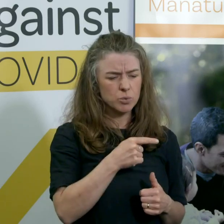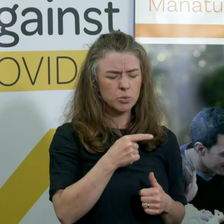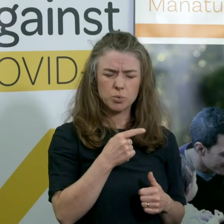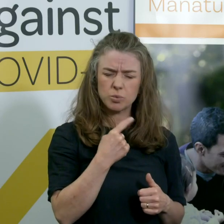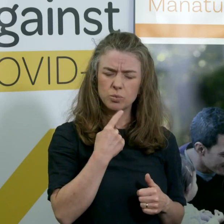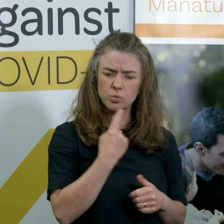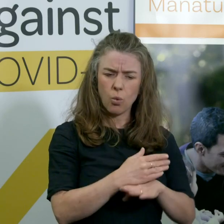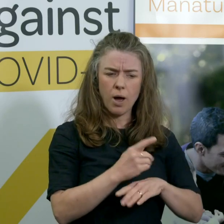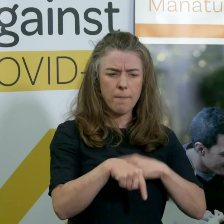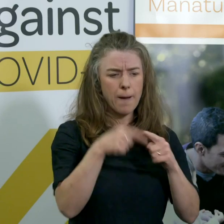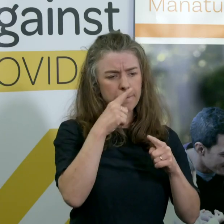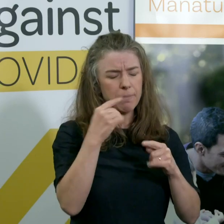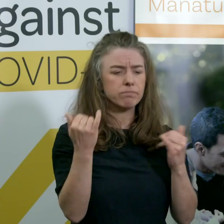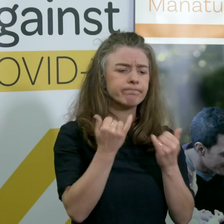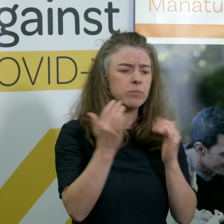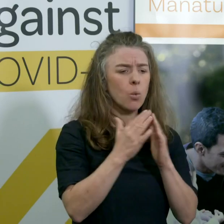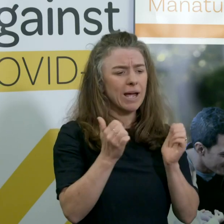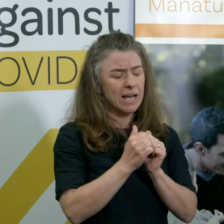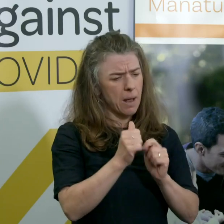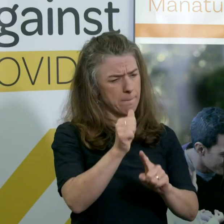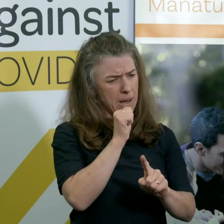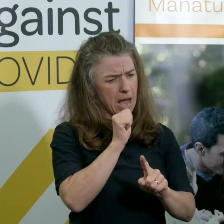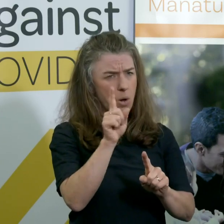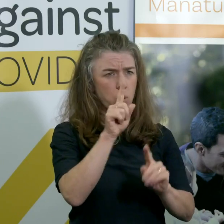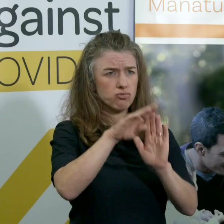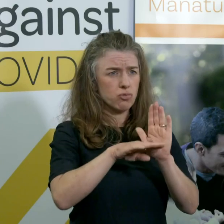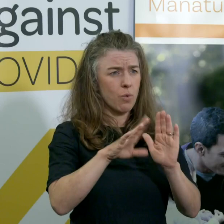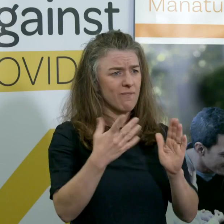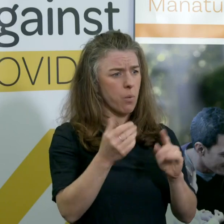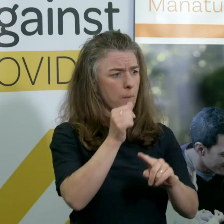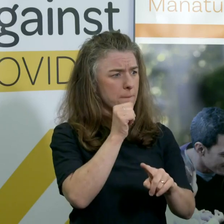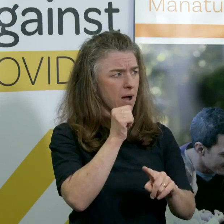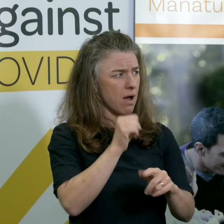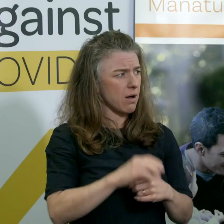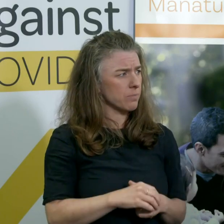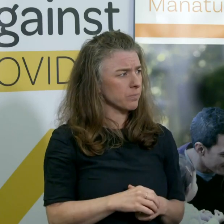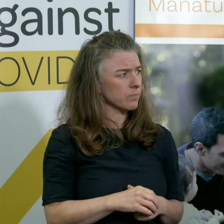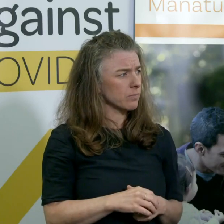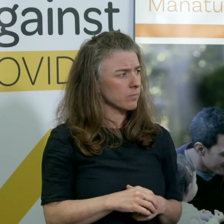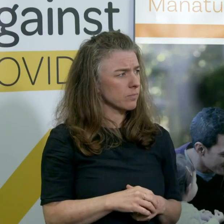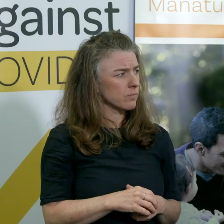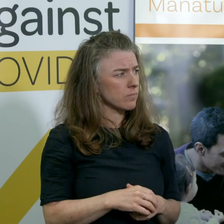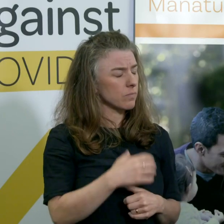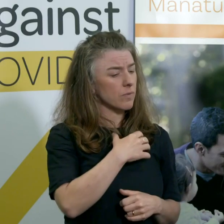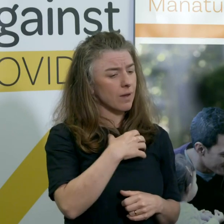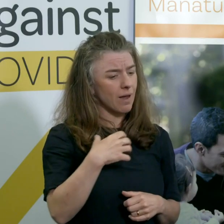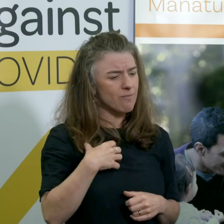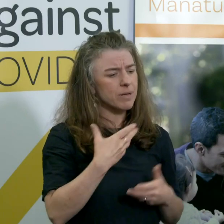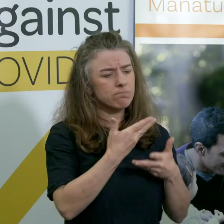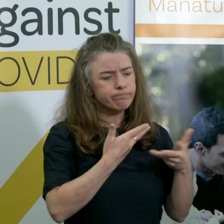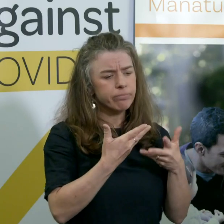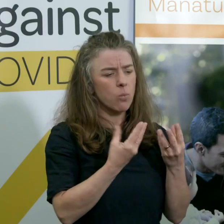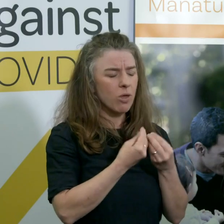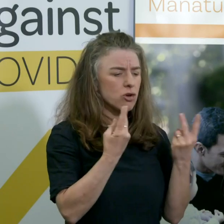bars should be, a place should be enforcing the 100 people rule, or what's the etiquette there? While we know that the government is in consultation with